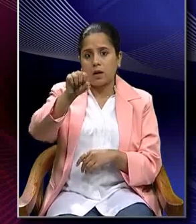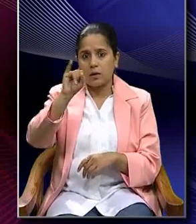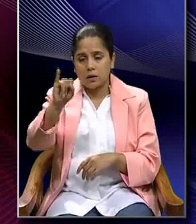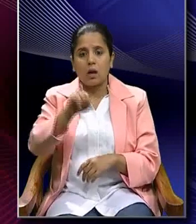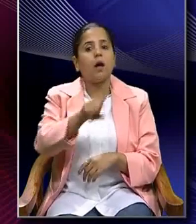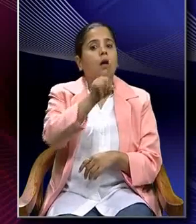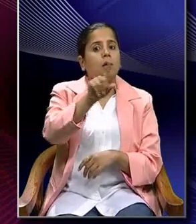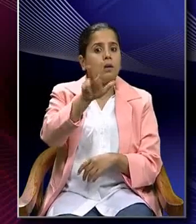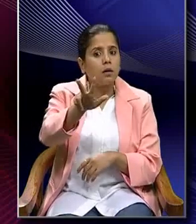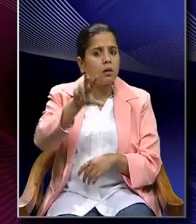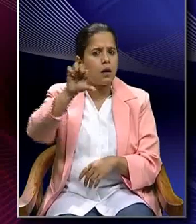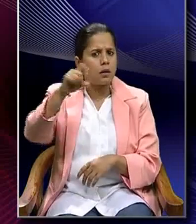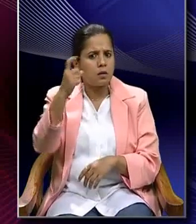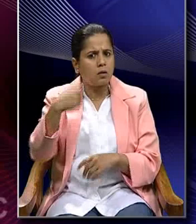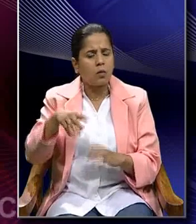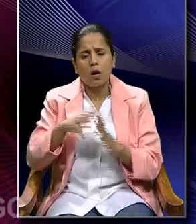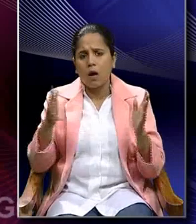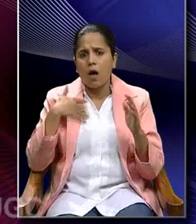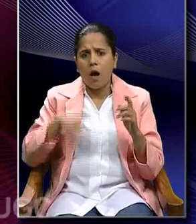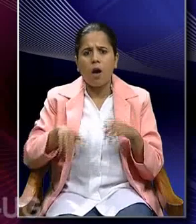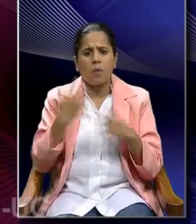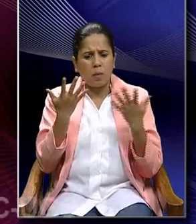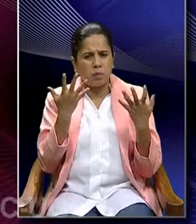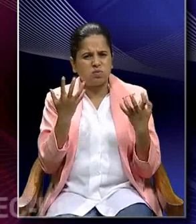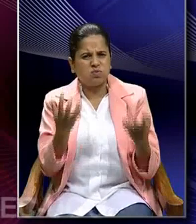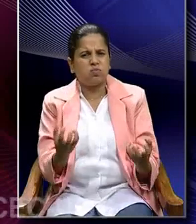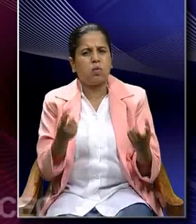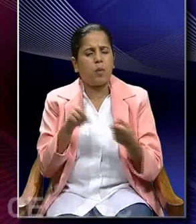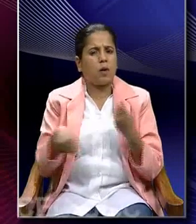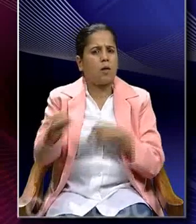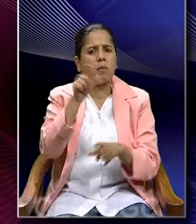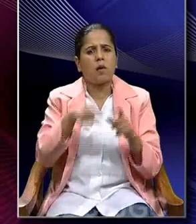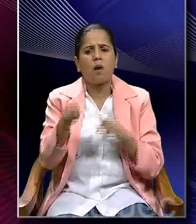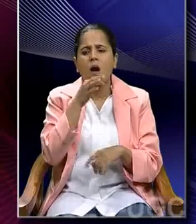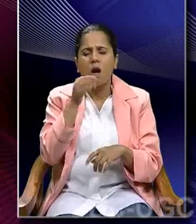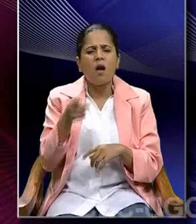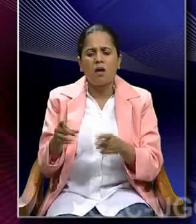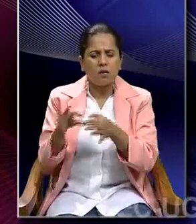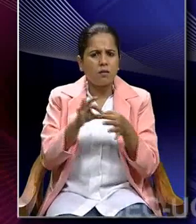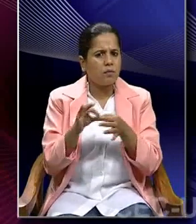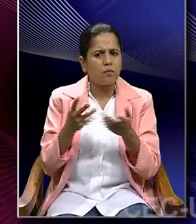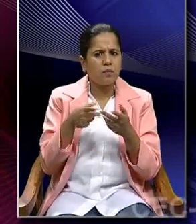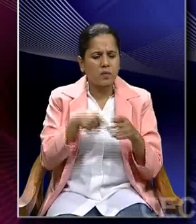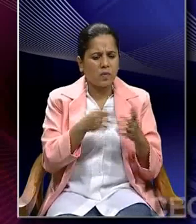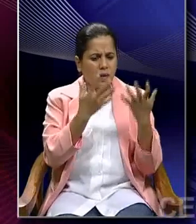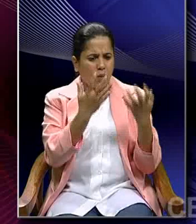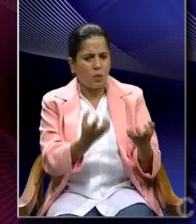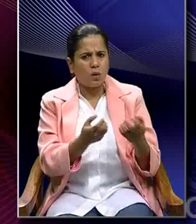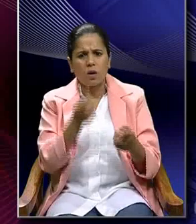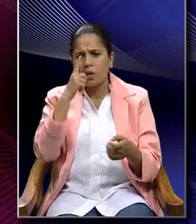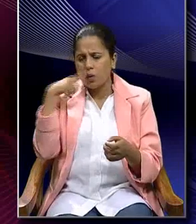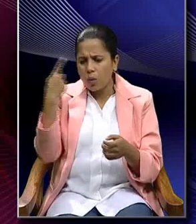1896-97, we had a very, very severe famine. And many people will ask, what is the connection between famine and